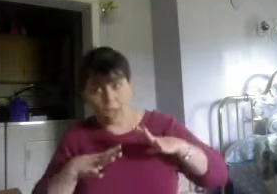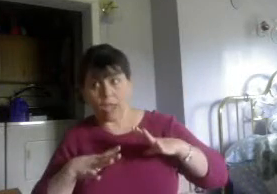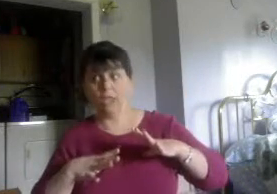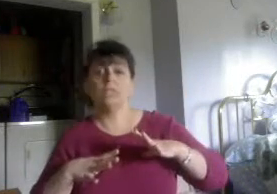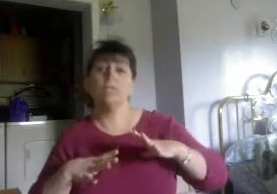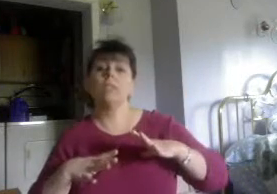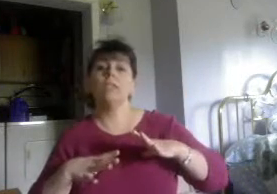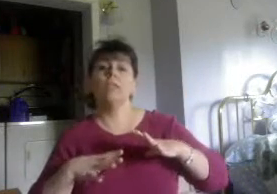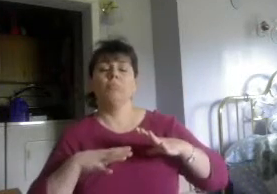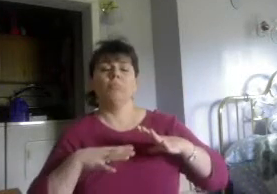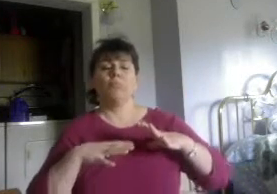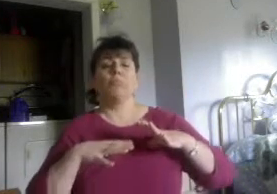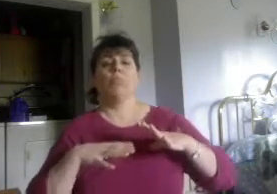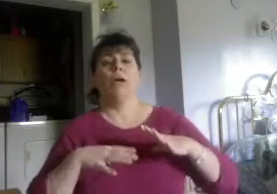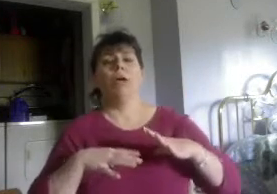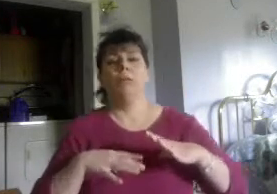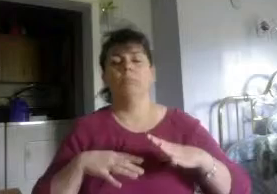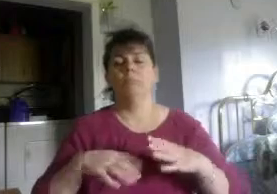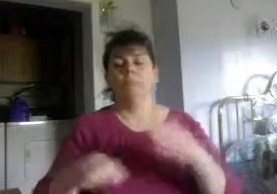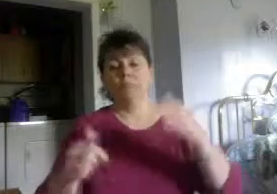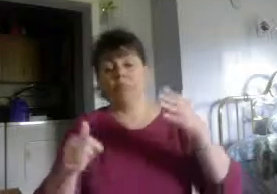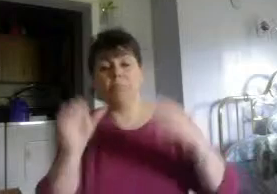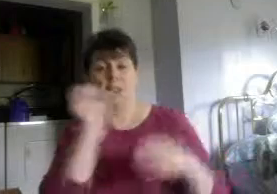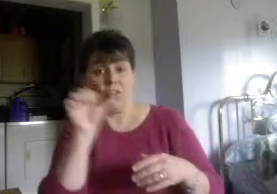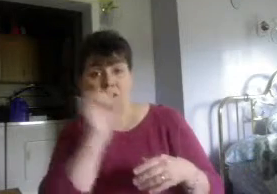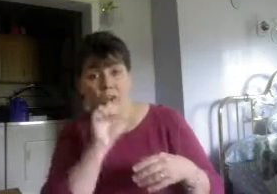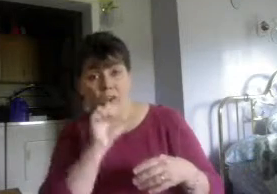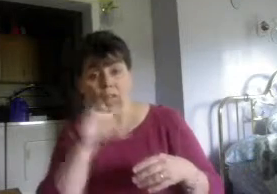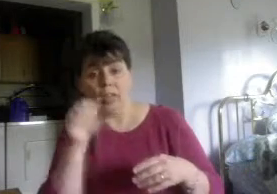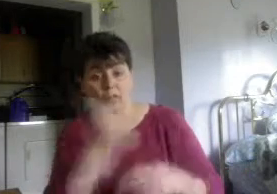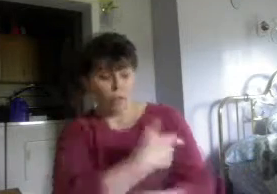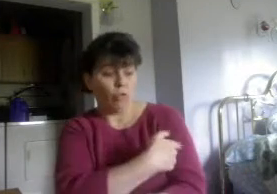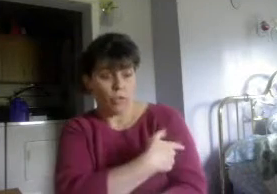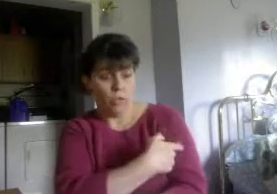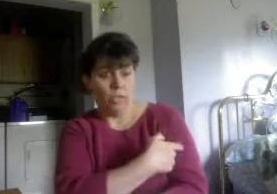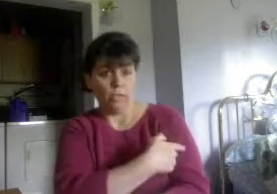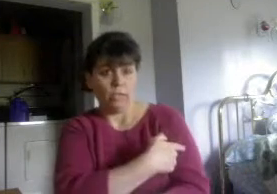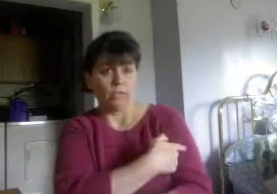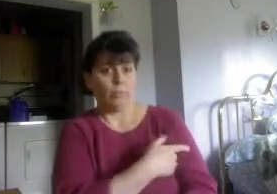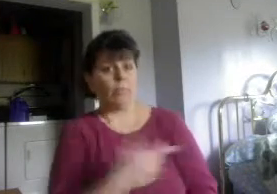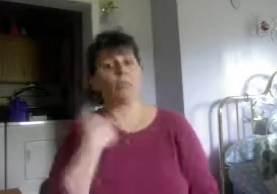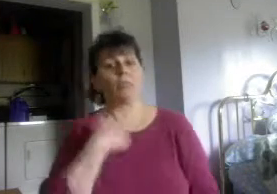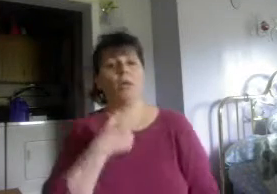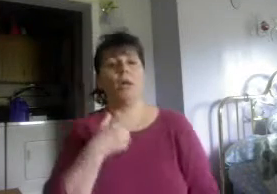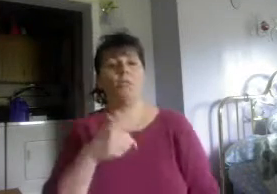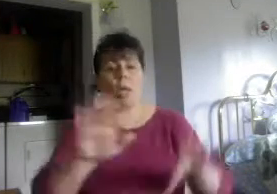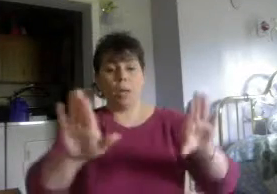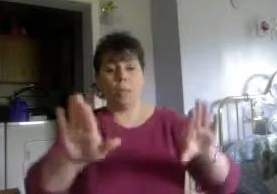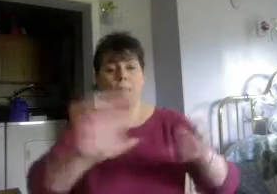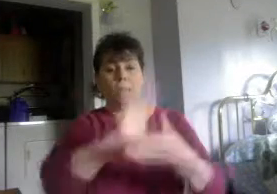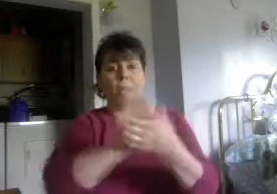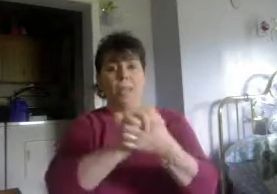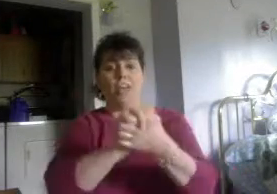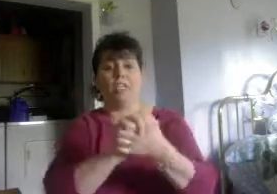other drugs, housing, marriage and dating. We're seeing a lot of young, marriages these days and